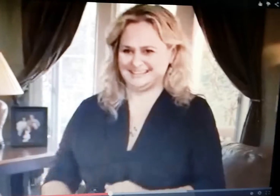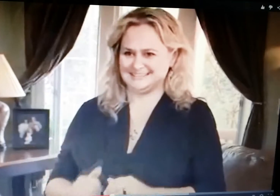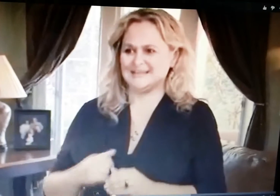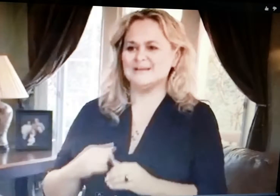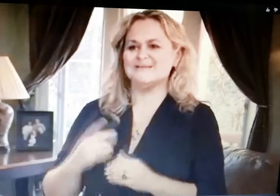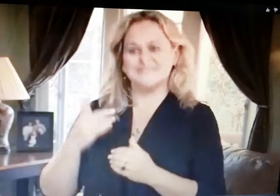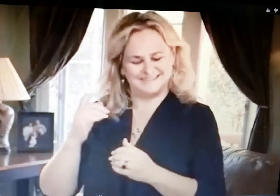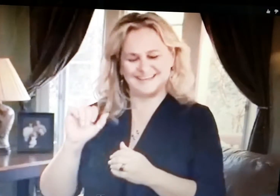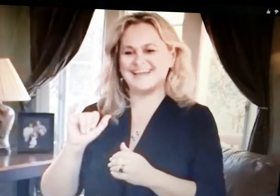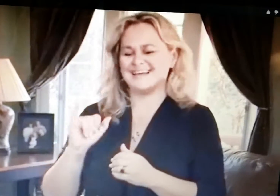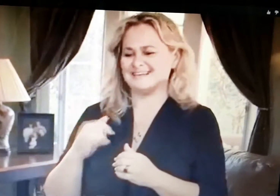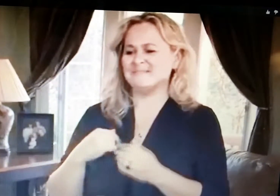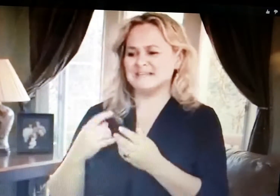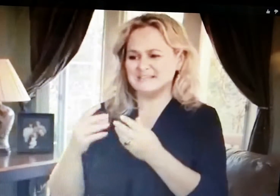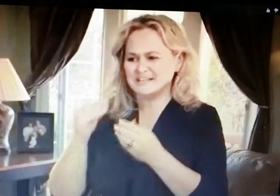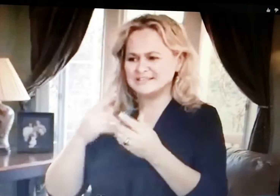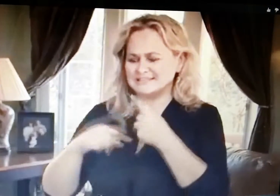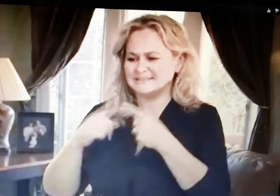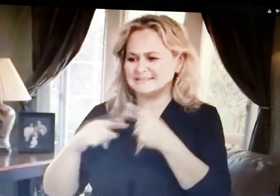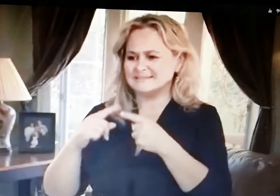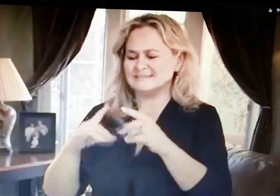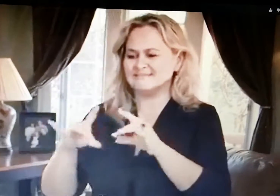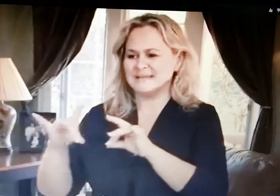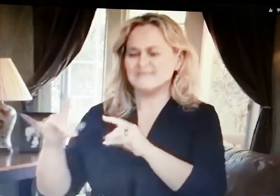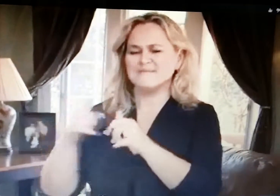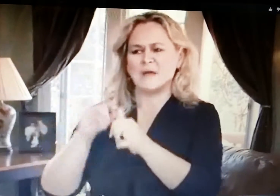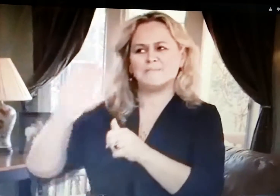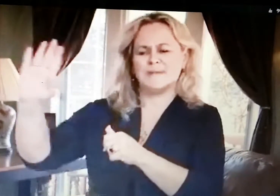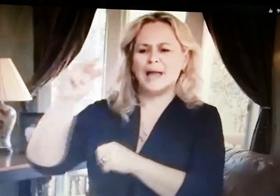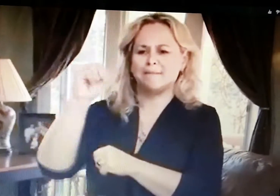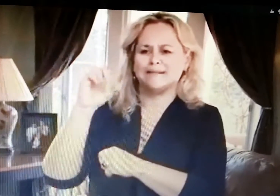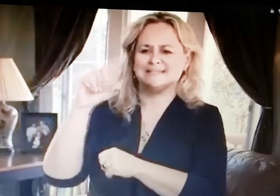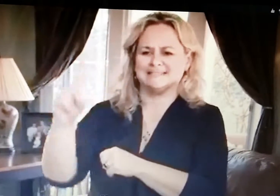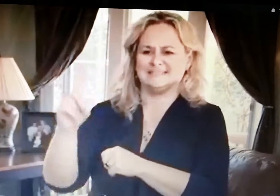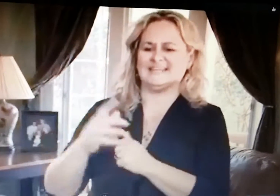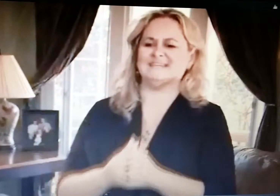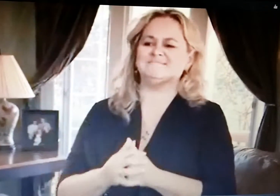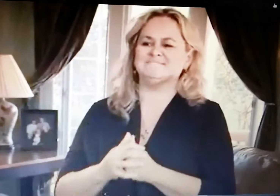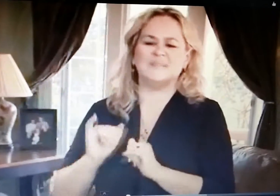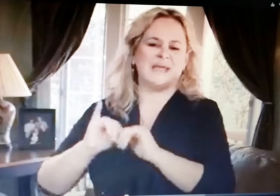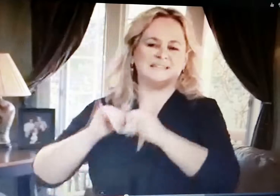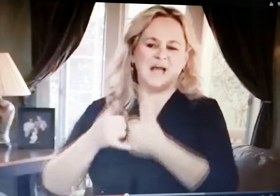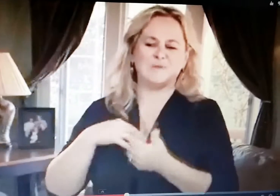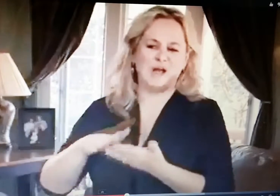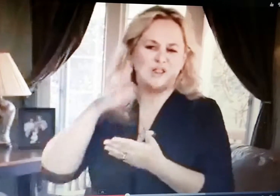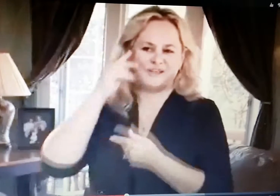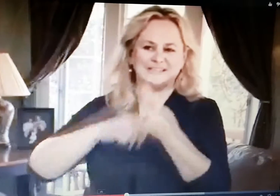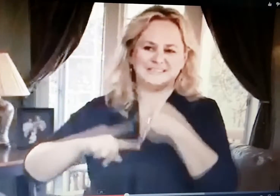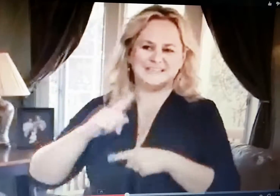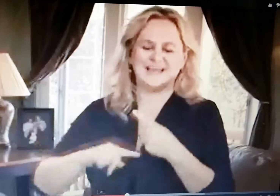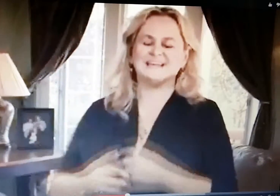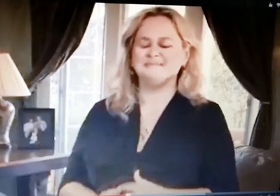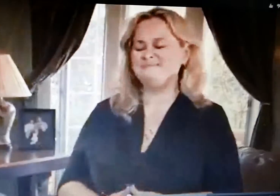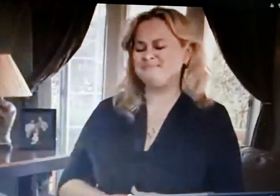was clueless. I had never been free to sign. I had never been free to do any of that.